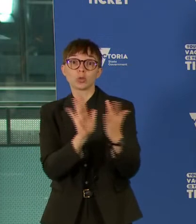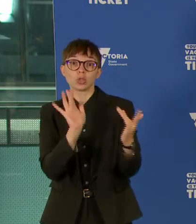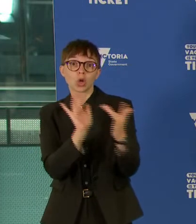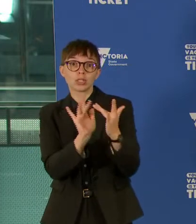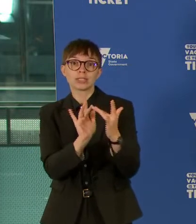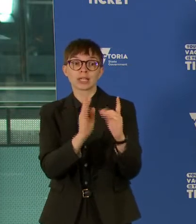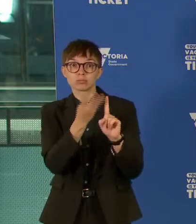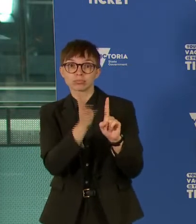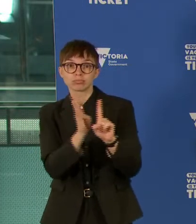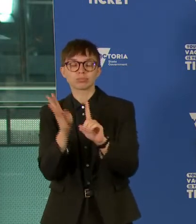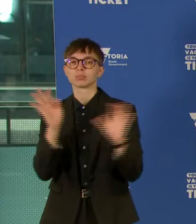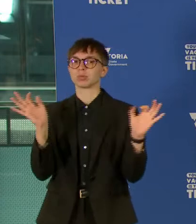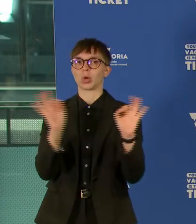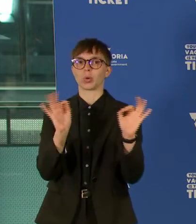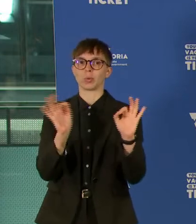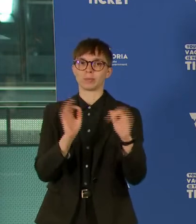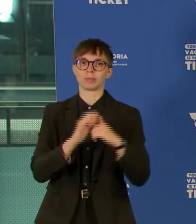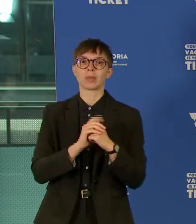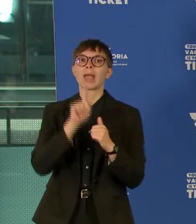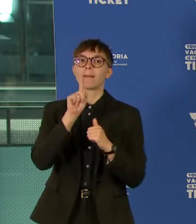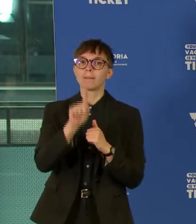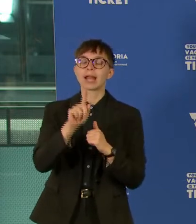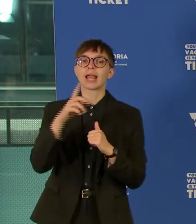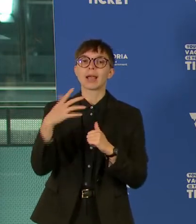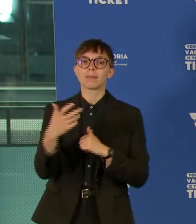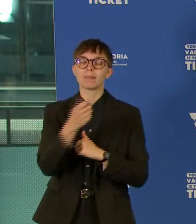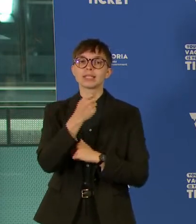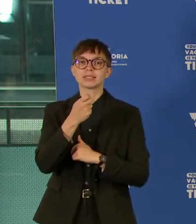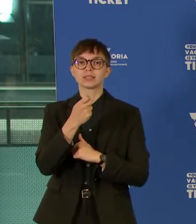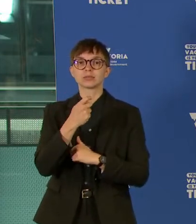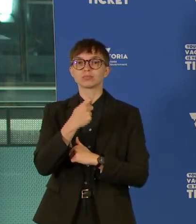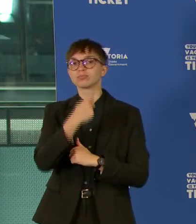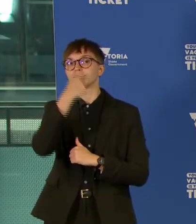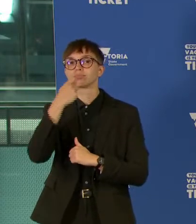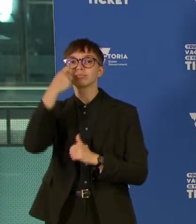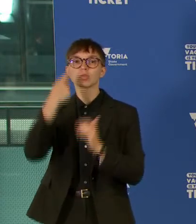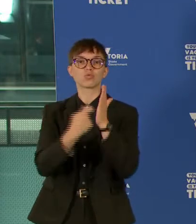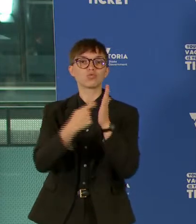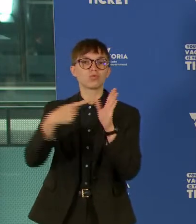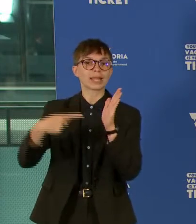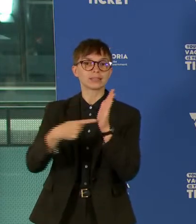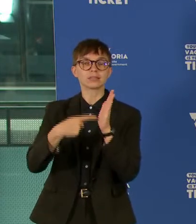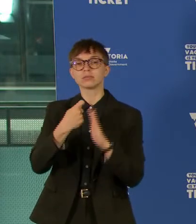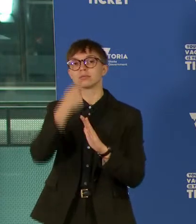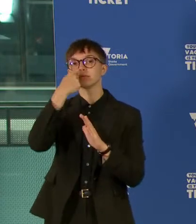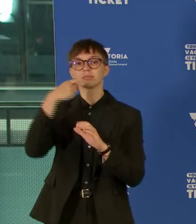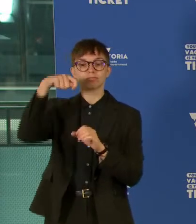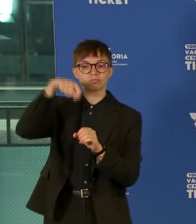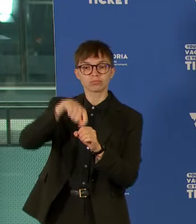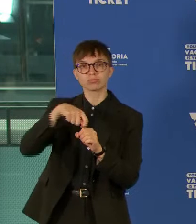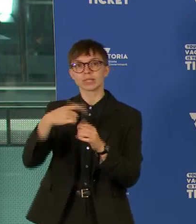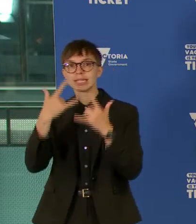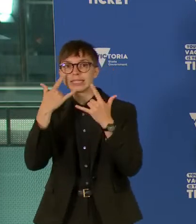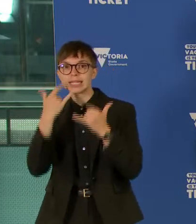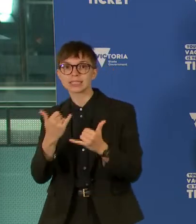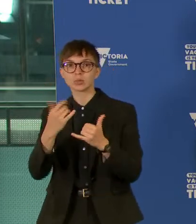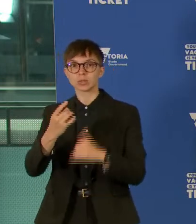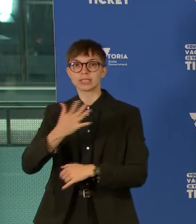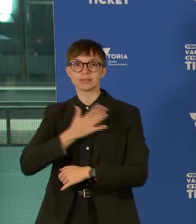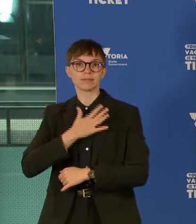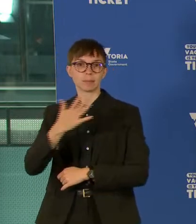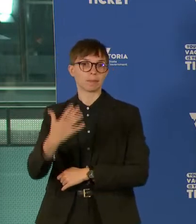of the 7 days that they previously would have been in isolation.